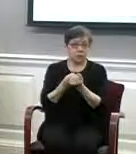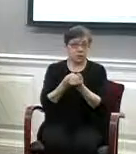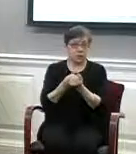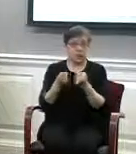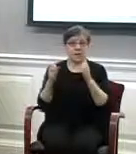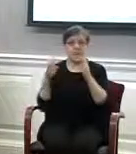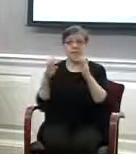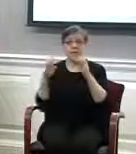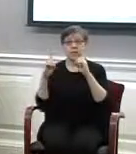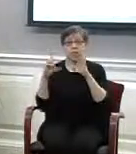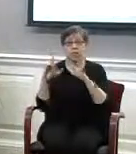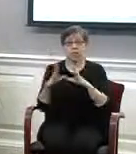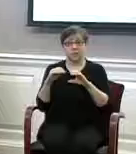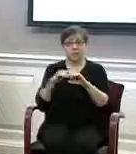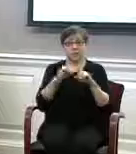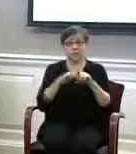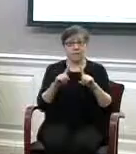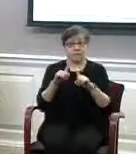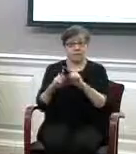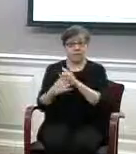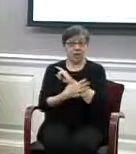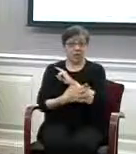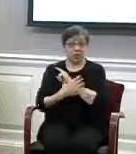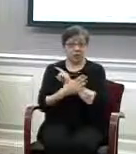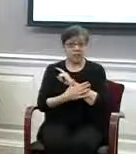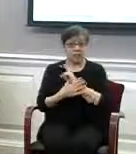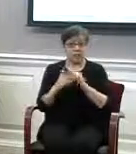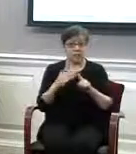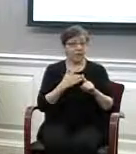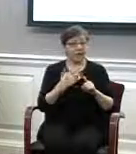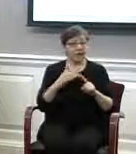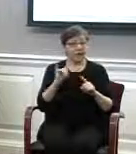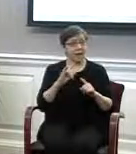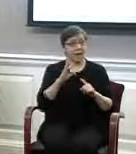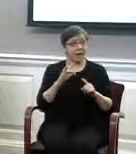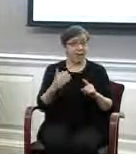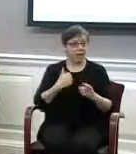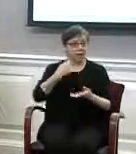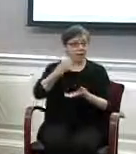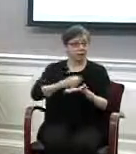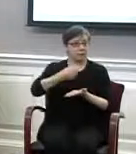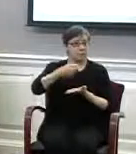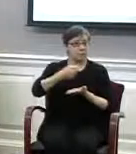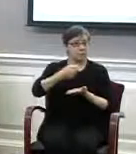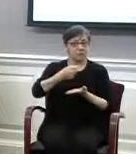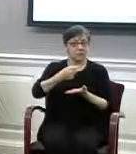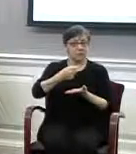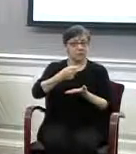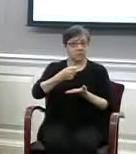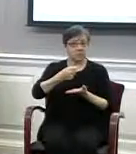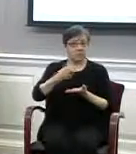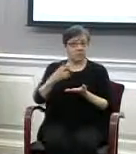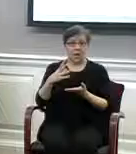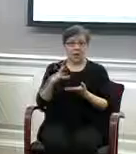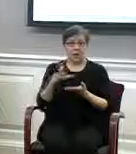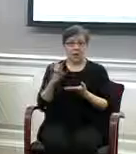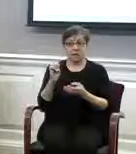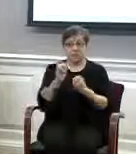educators in different countries feel like they need to have credentials that have value in their home